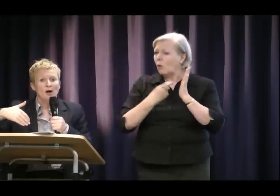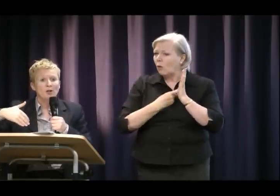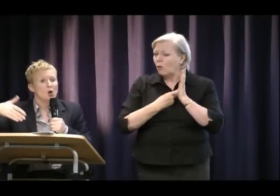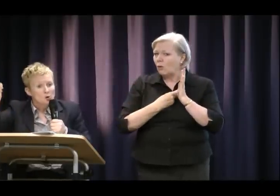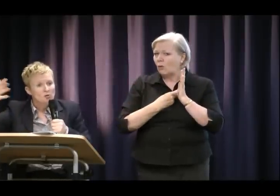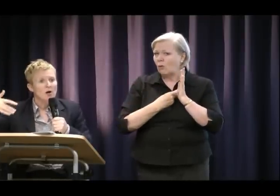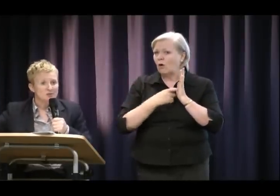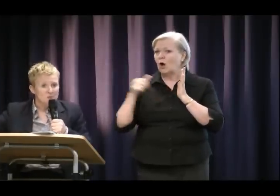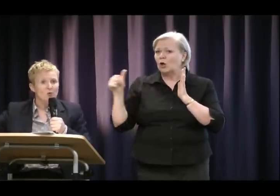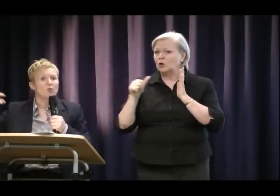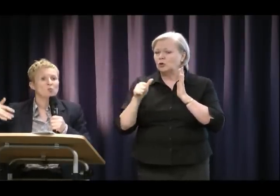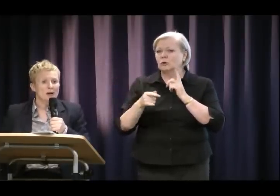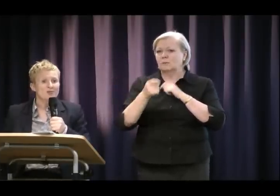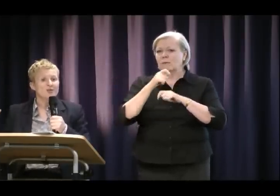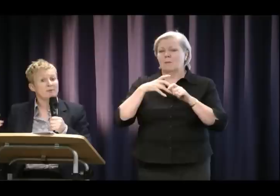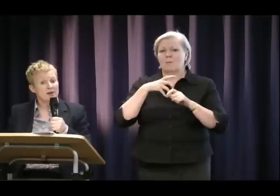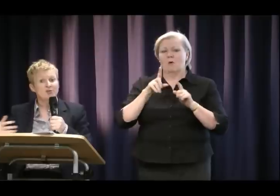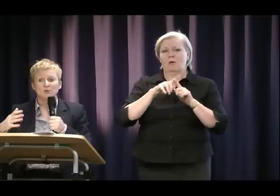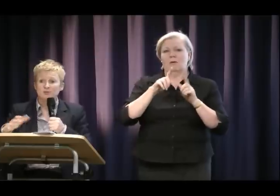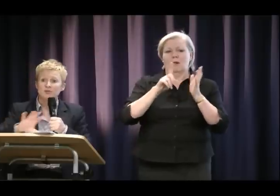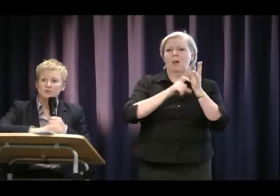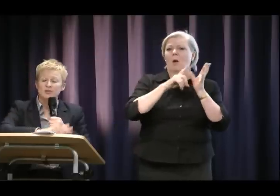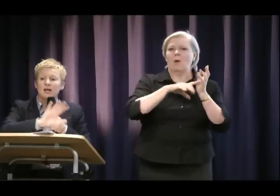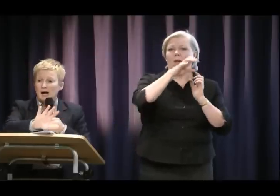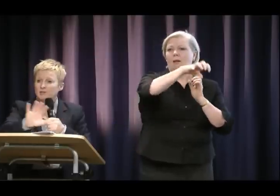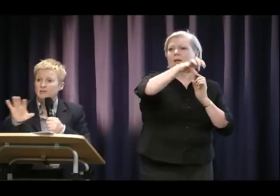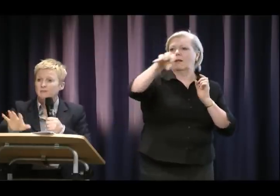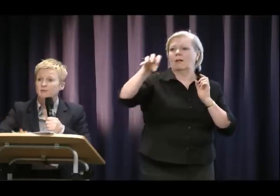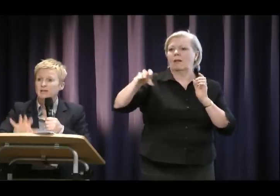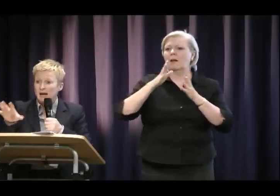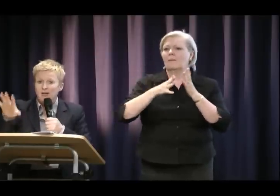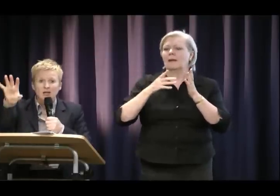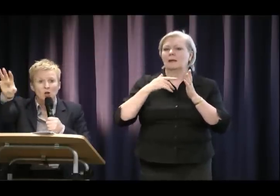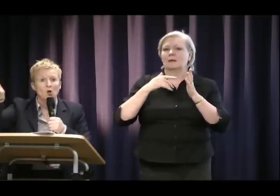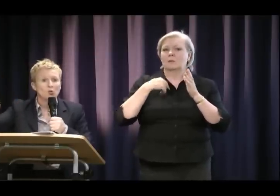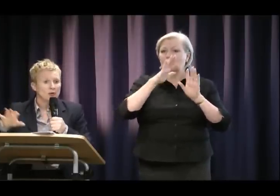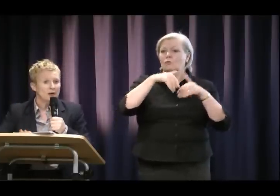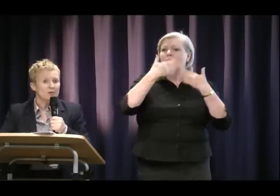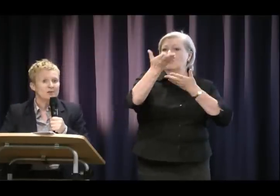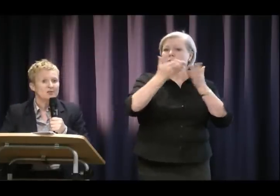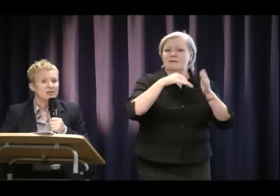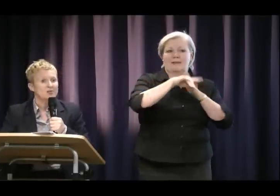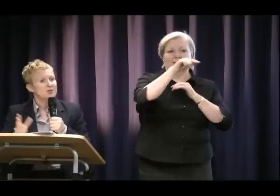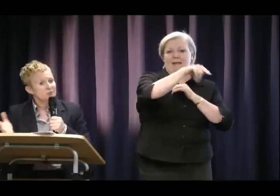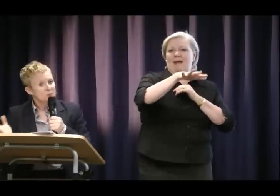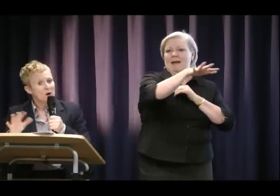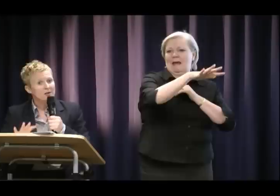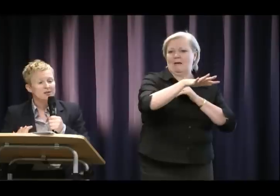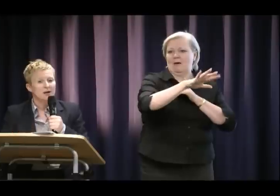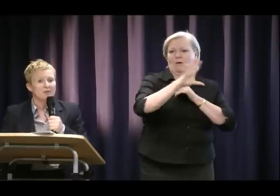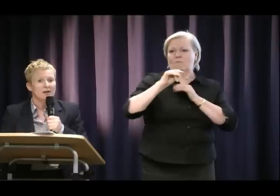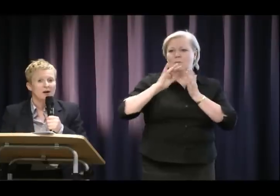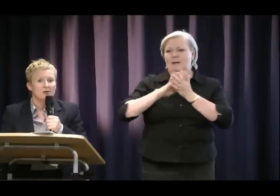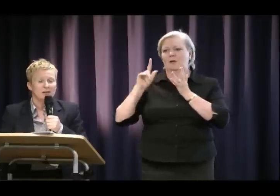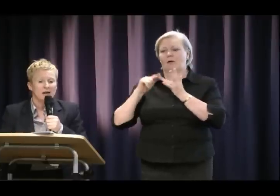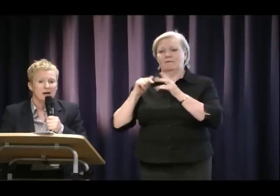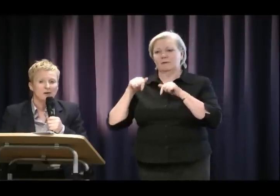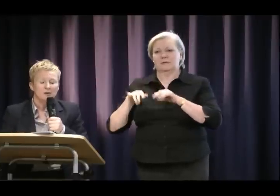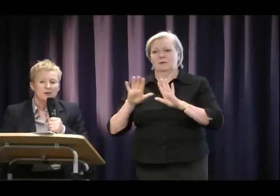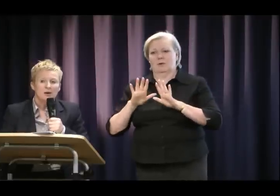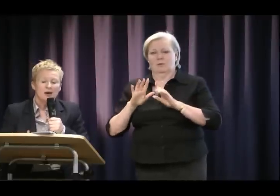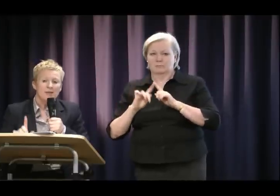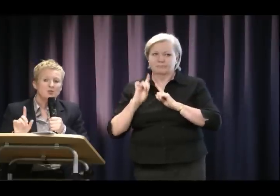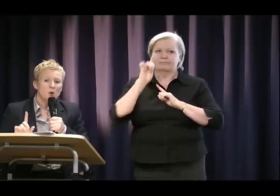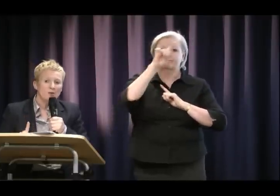more localised model where some of our services are delivered out in local areas in a different way to how they currently